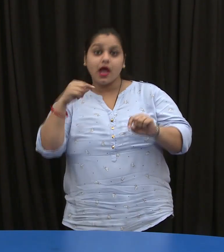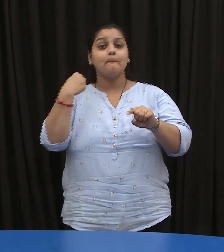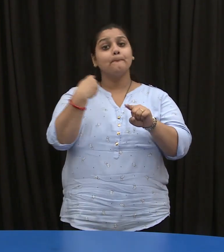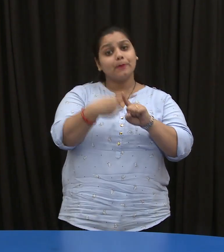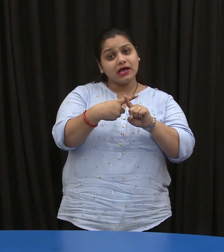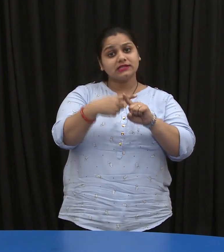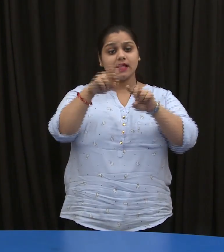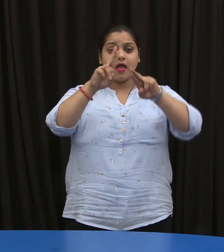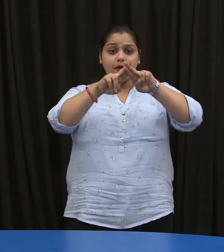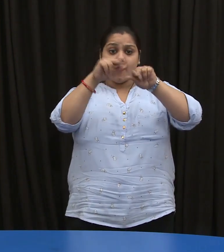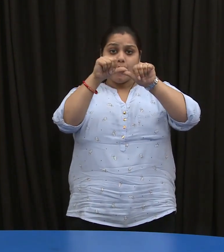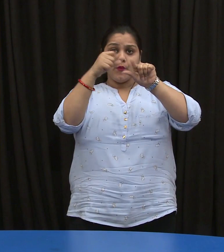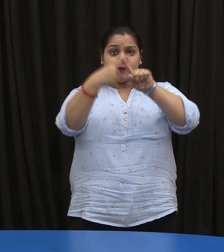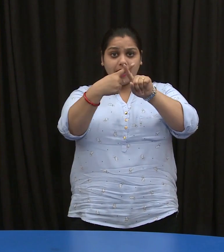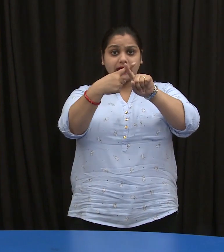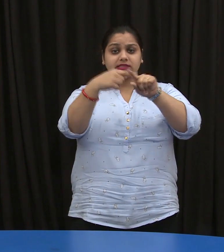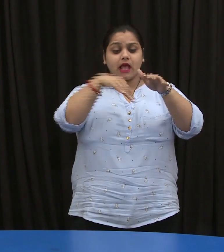in the current computer system.